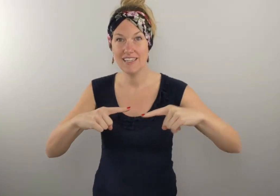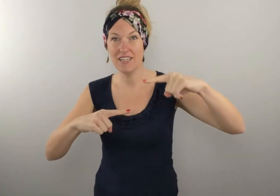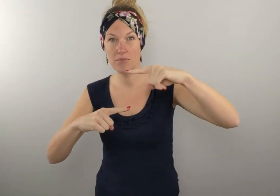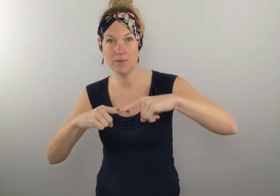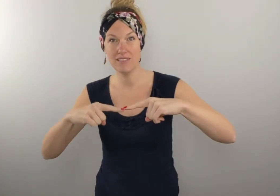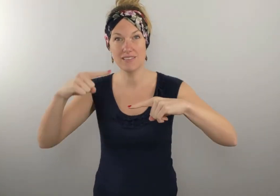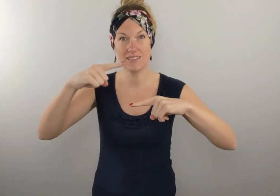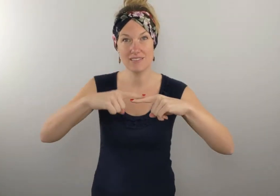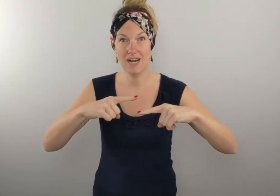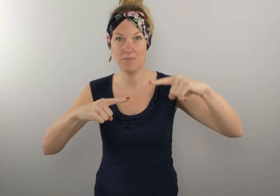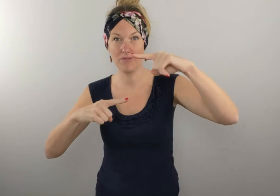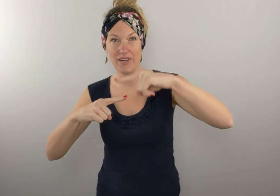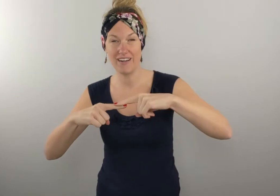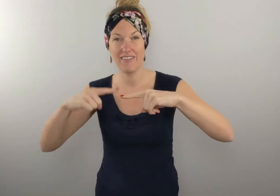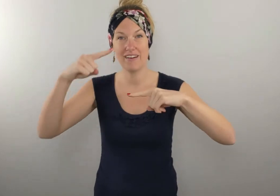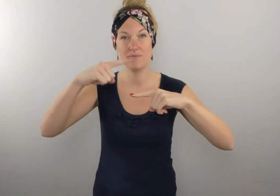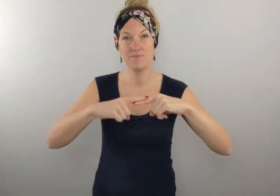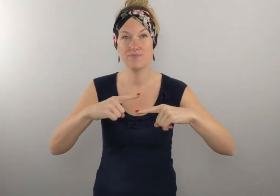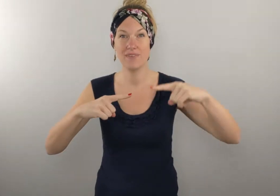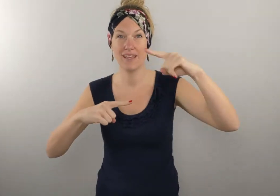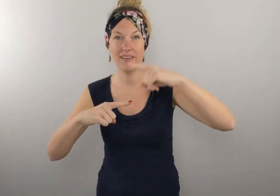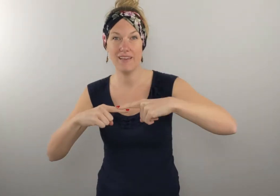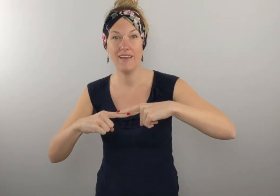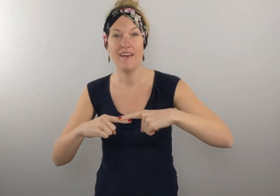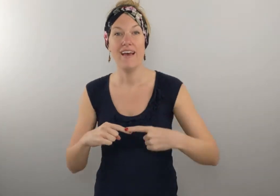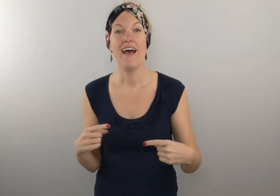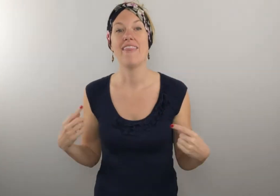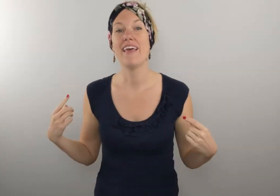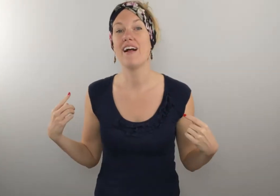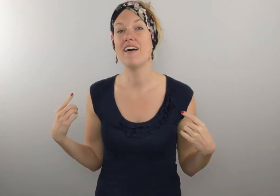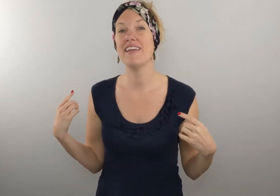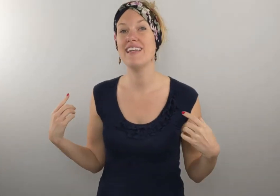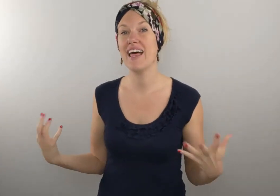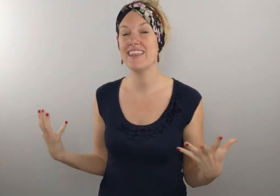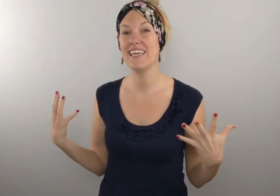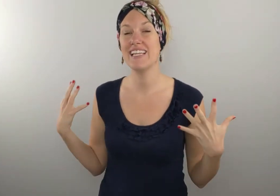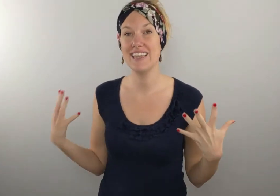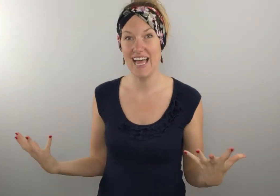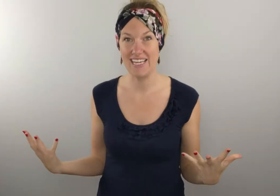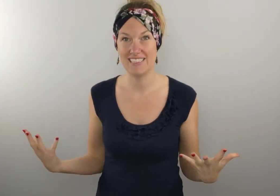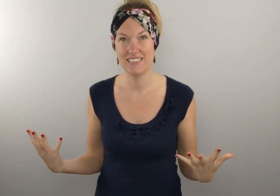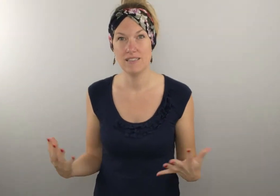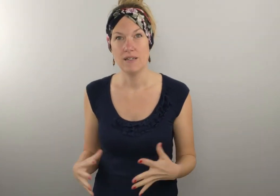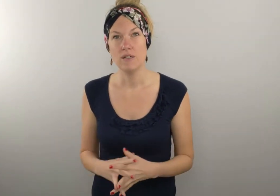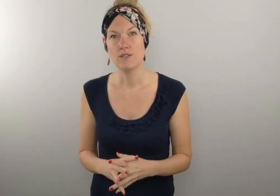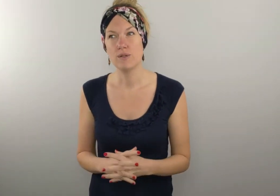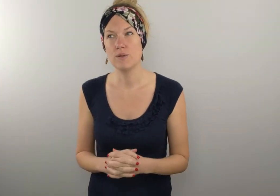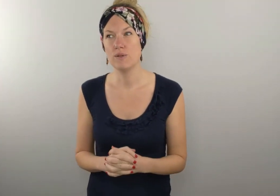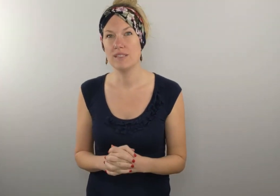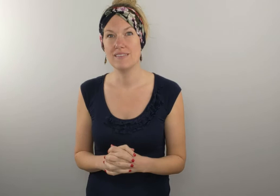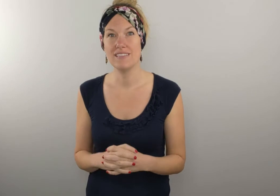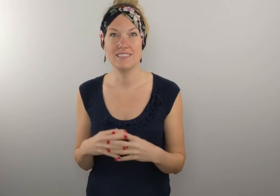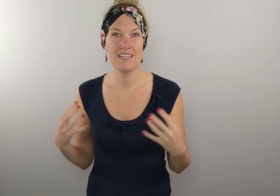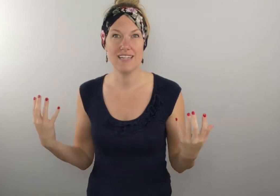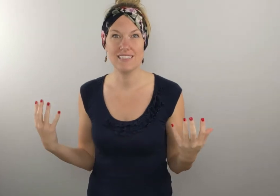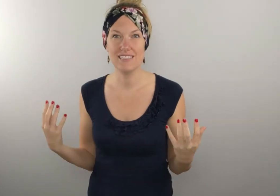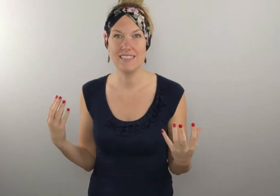you're building on top of one another, okay? And then on nothing less. So this is